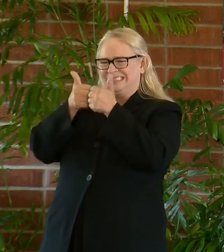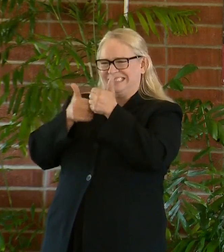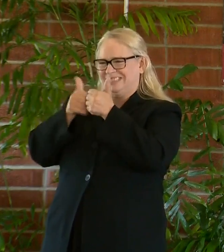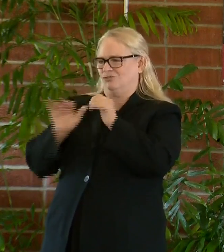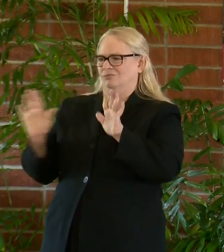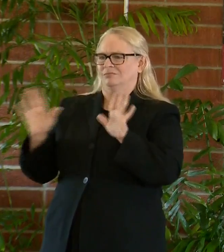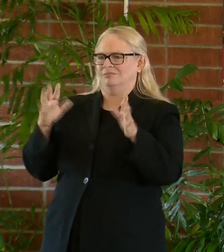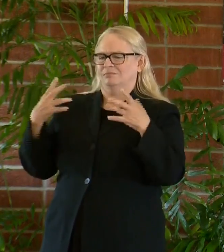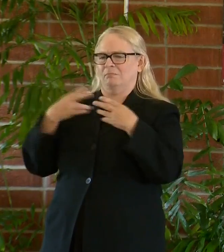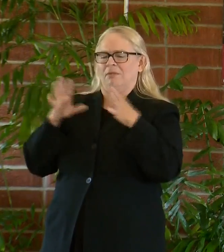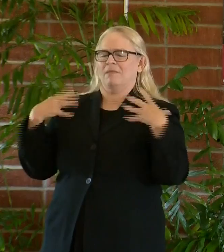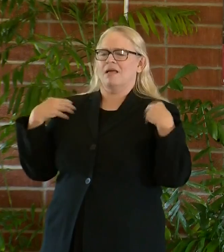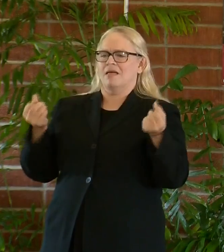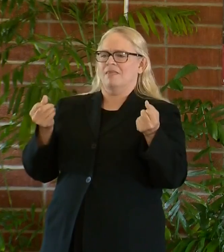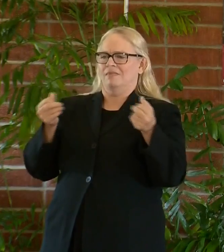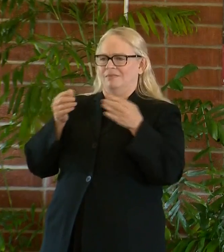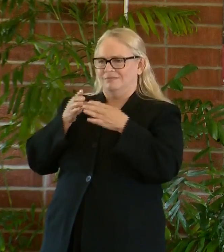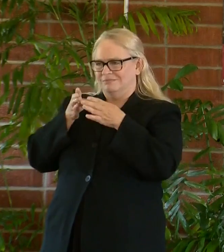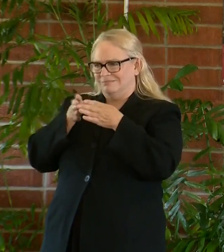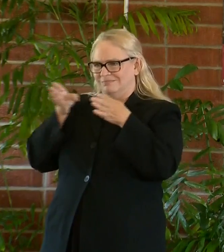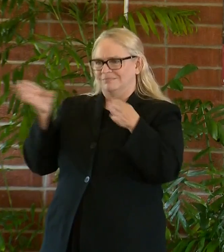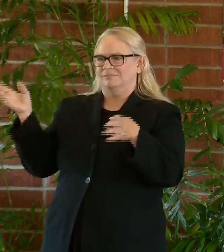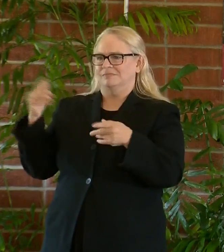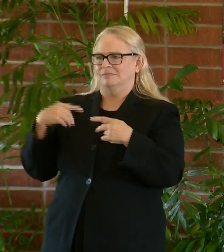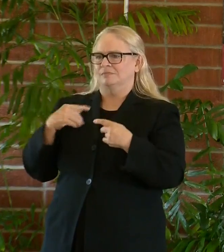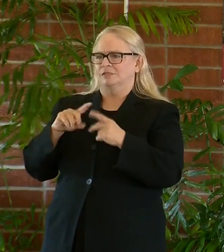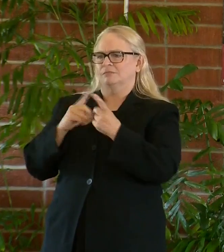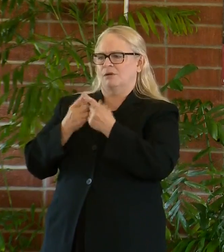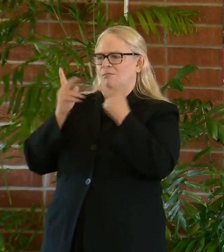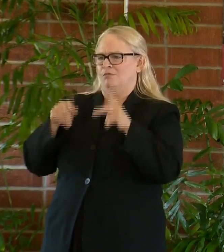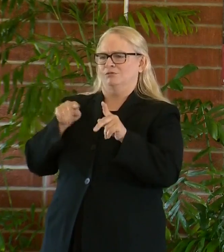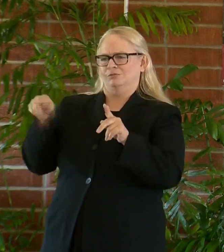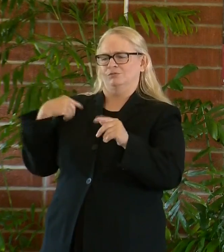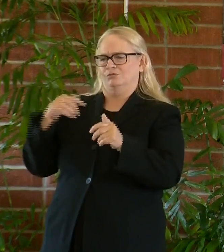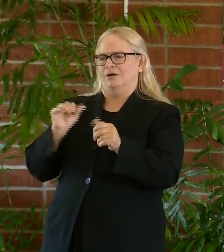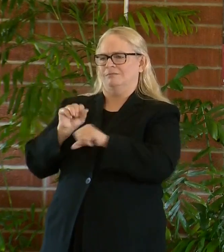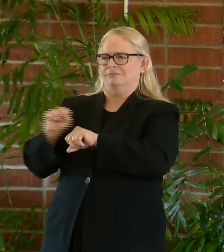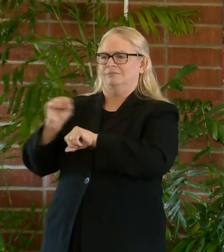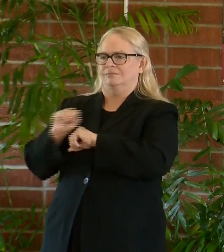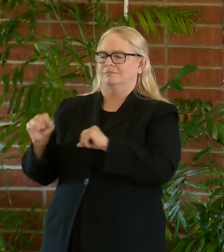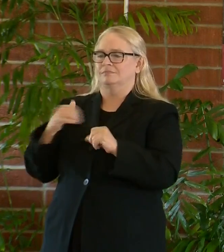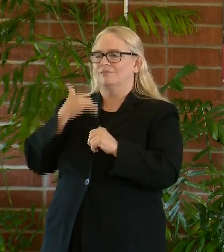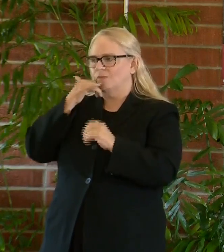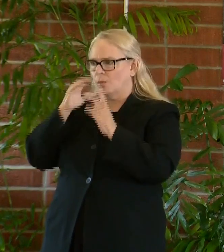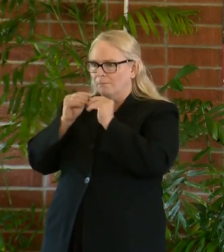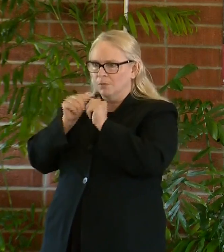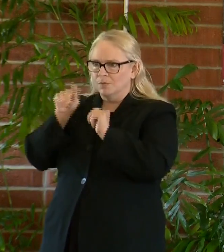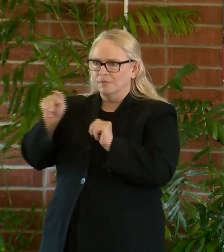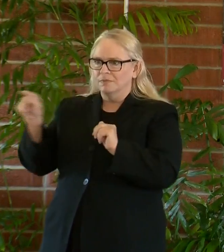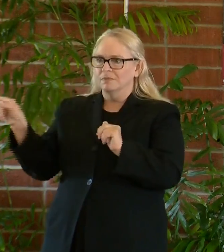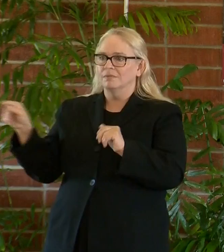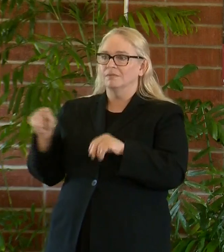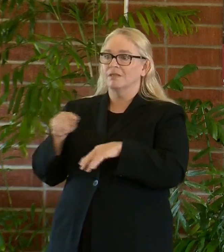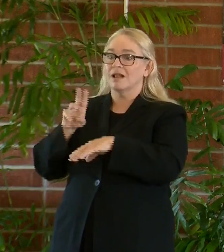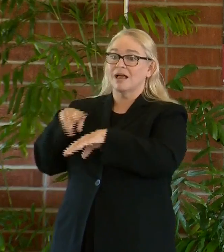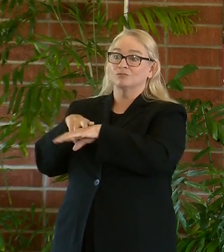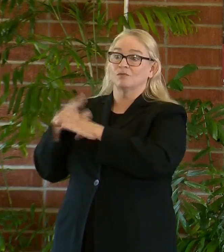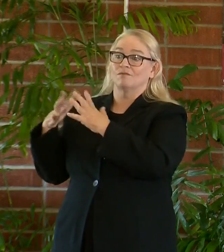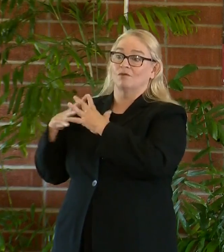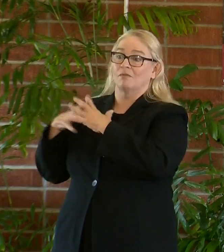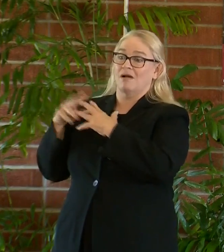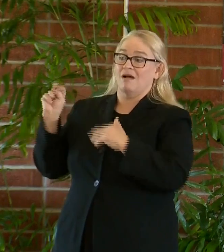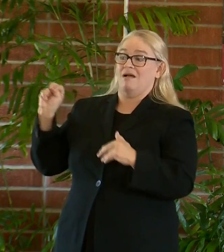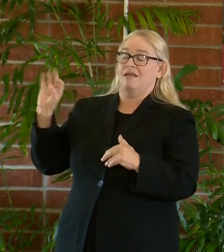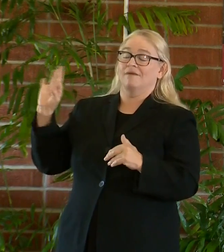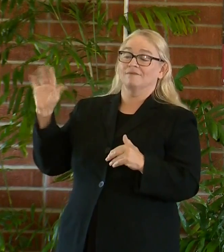with players' representatives. I was just on the phone a few days ago with National Football League player representatives, the Players